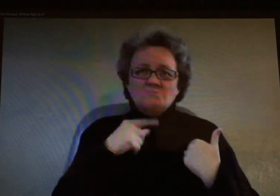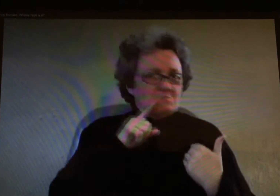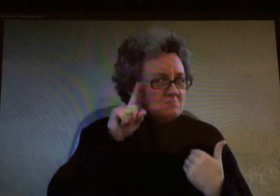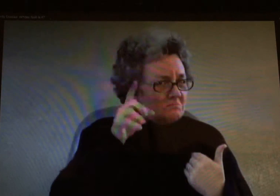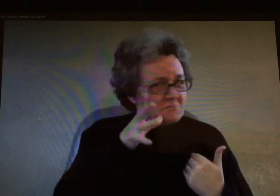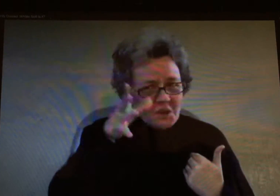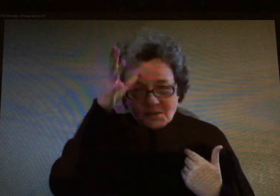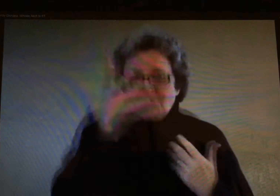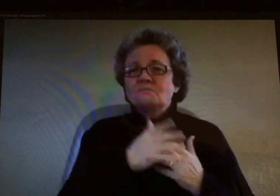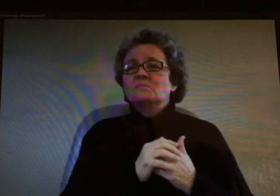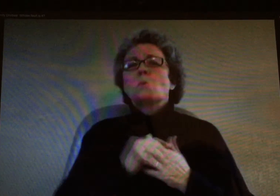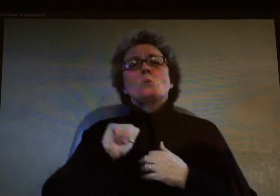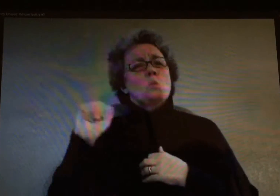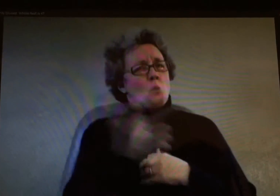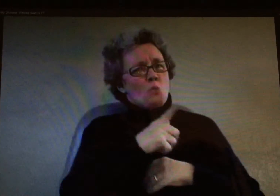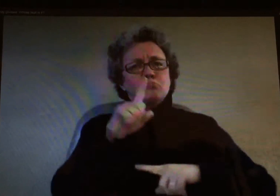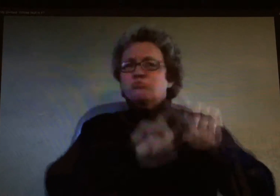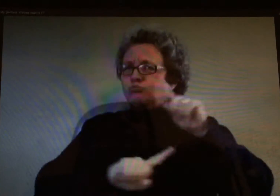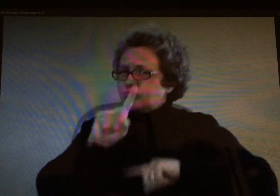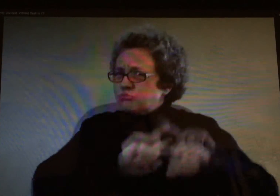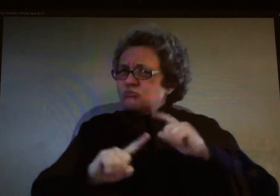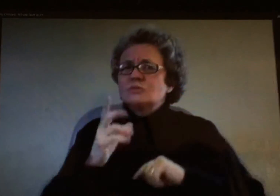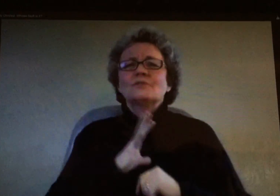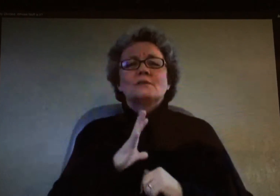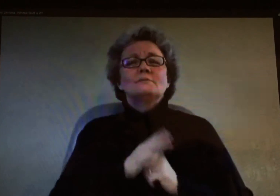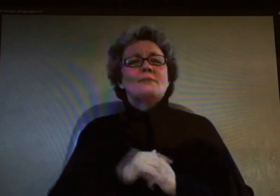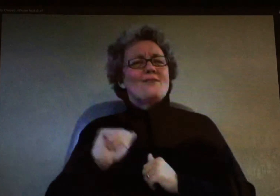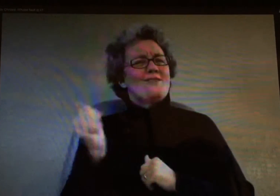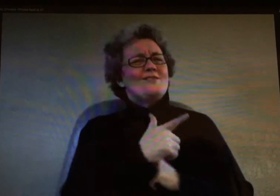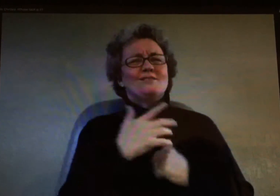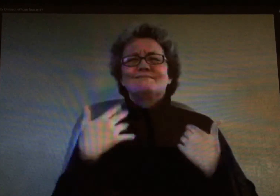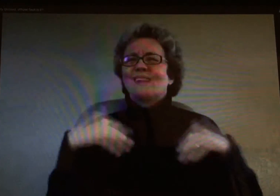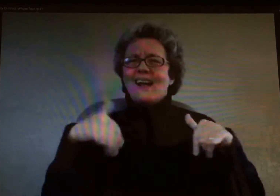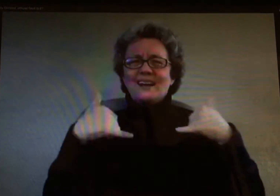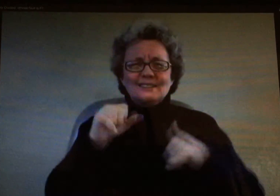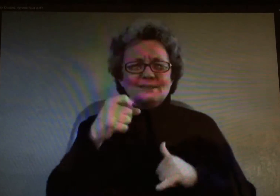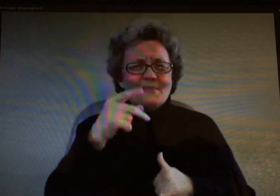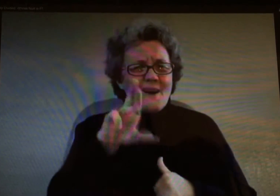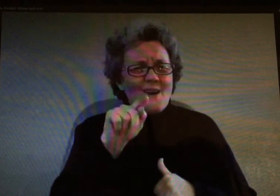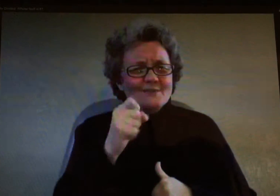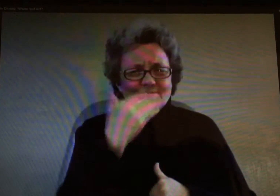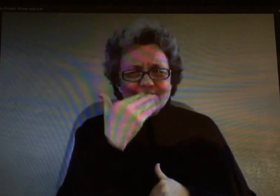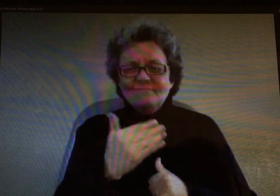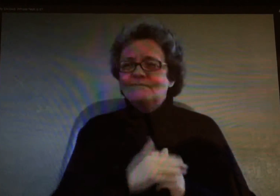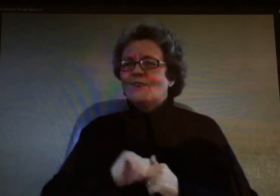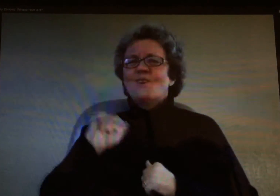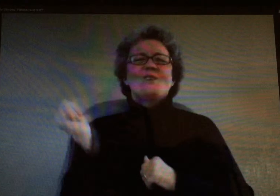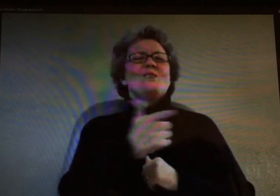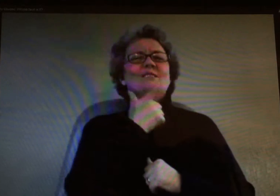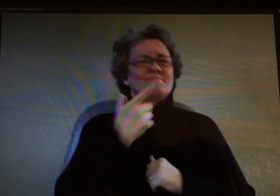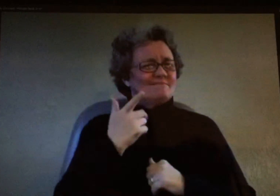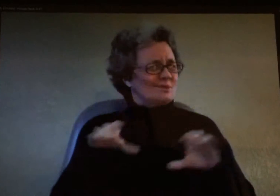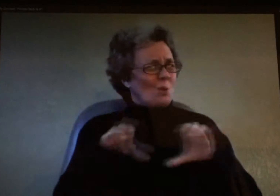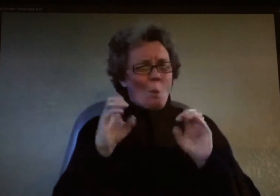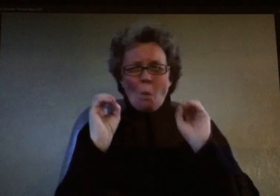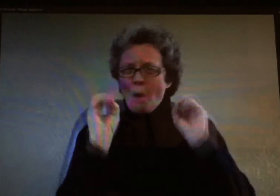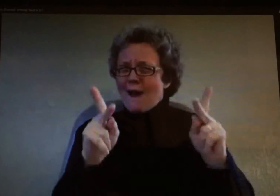Some of the students had deaf parents, some of them didn't. We all signed though. We were all very smart. We were